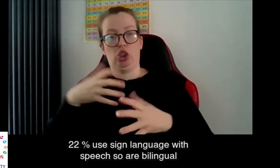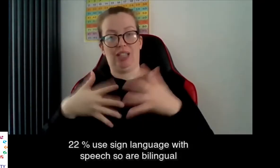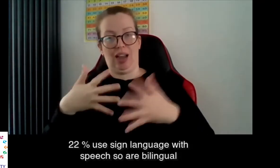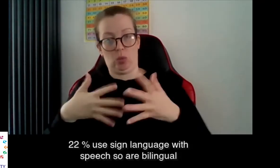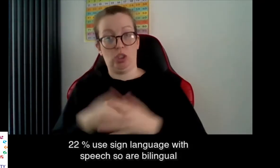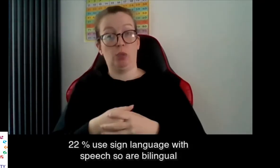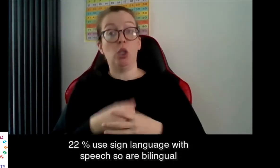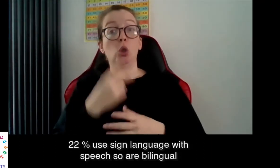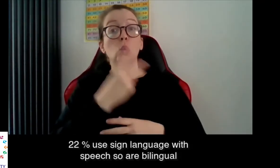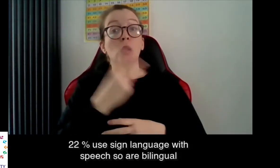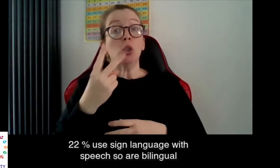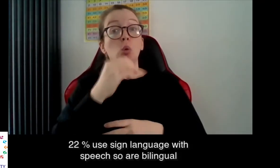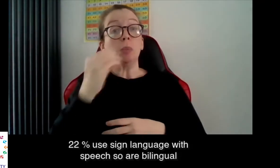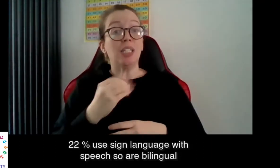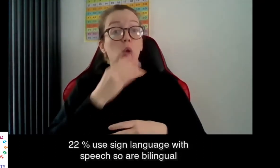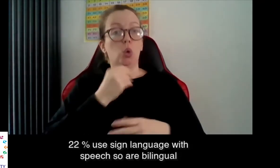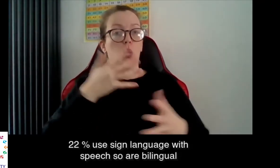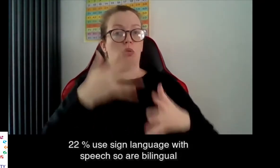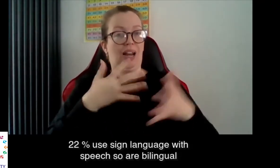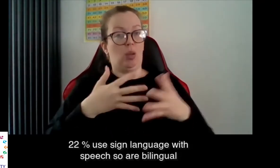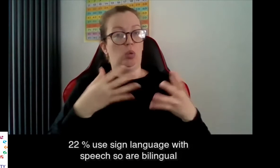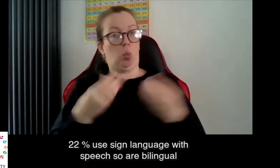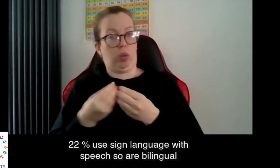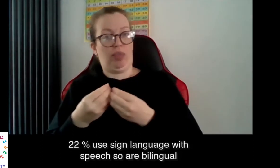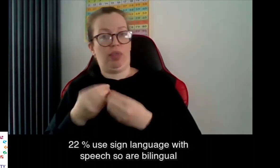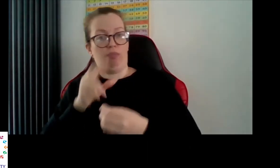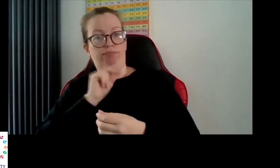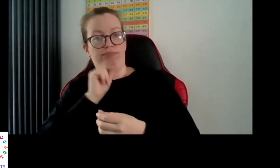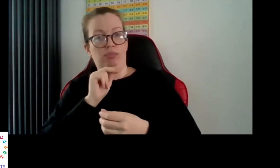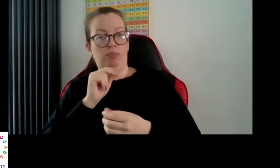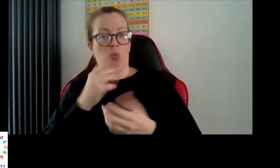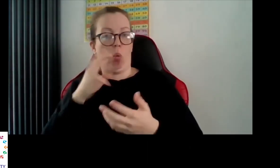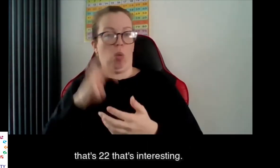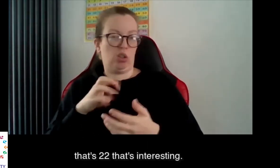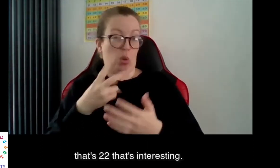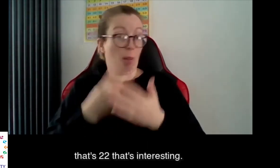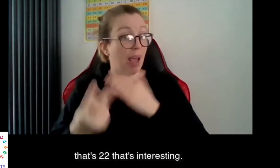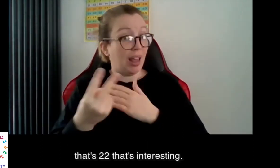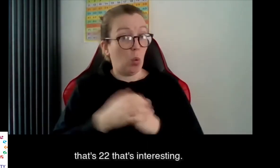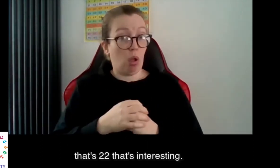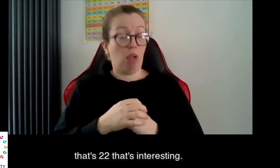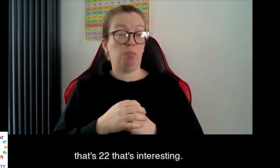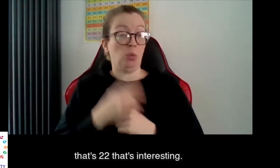22% use sign language with speech, so are bilingual. That's 22%, that's